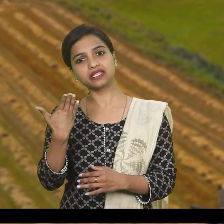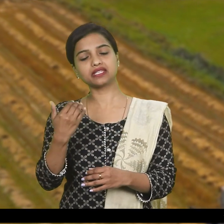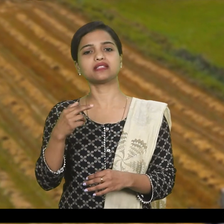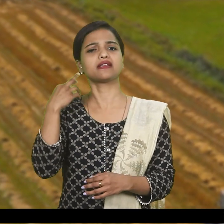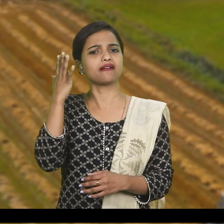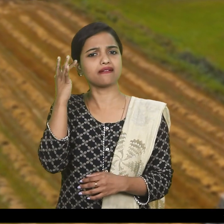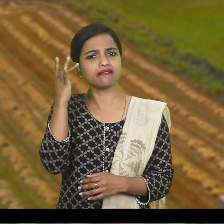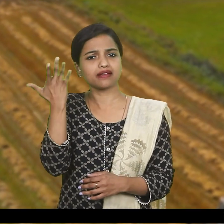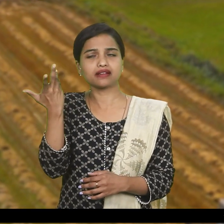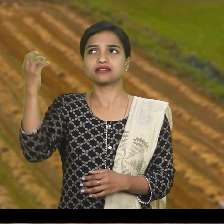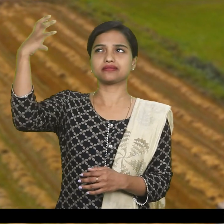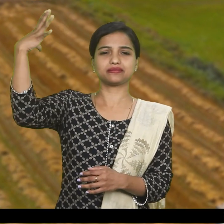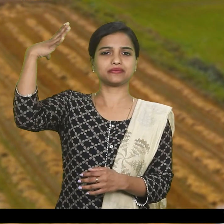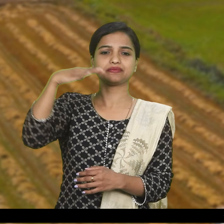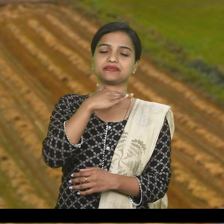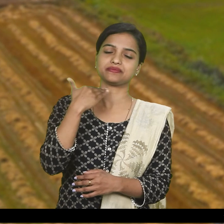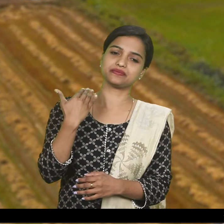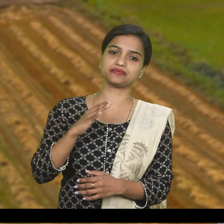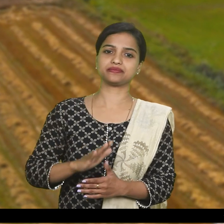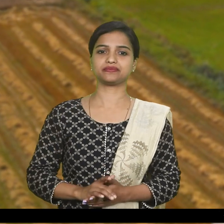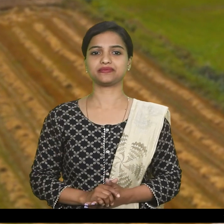the sun rays.